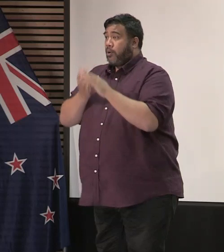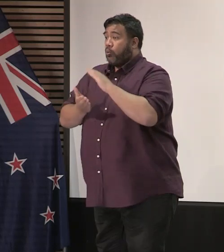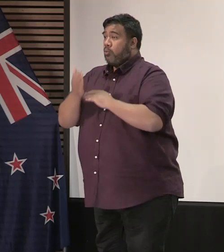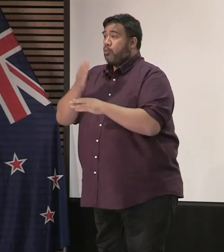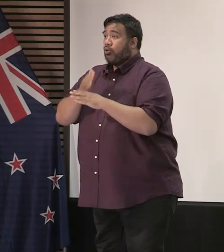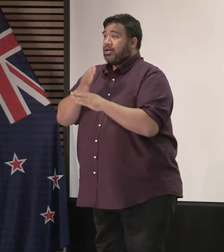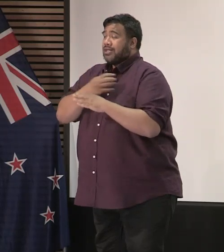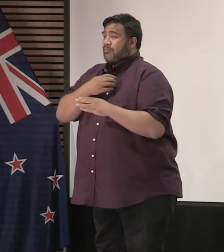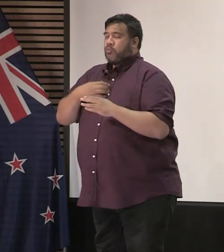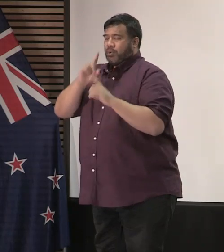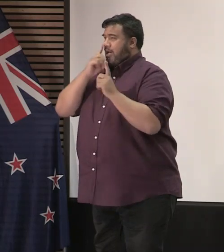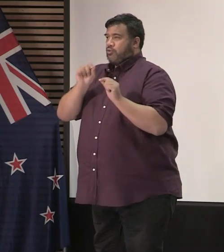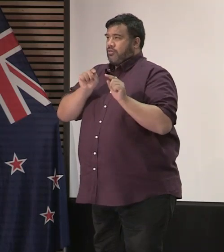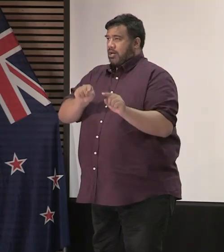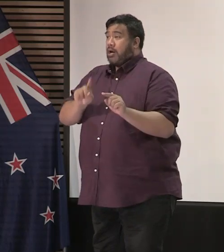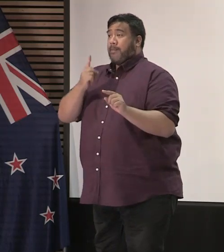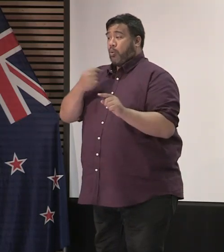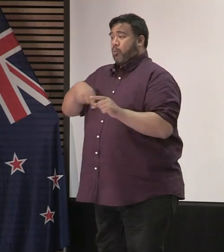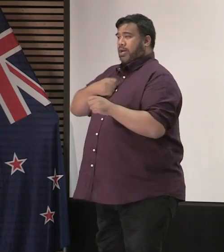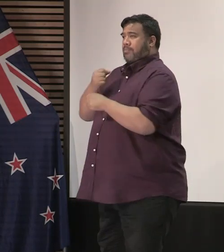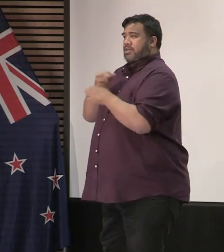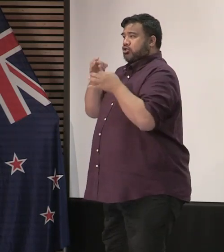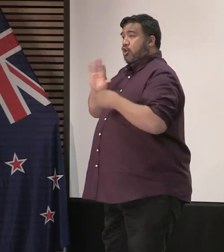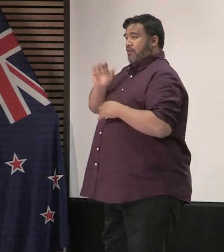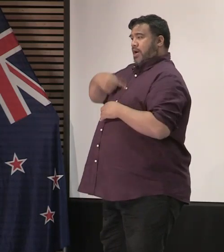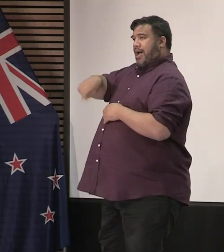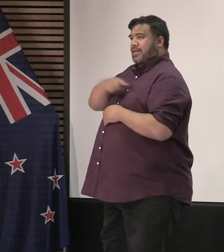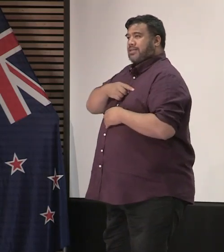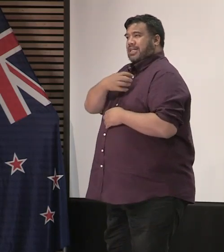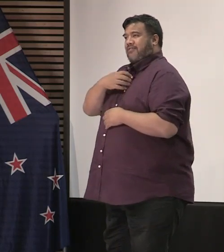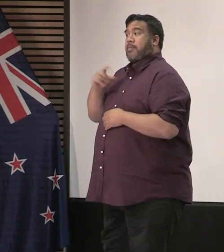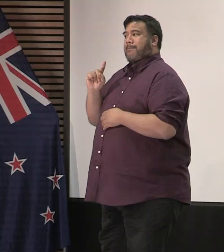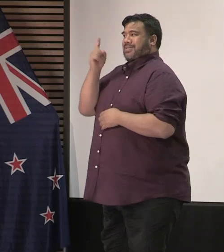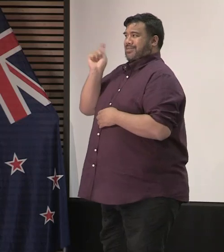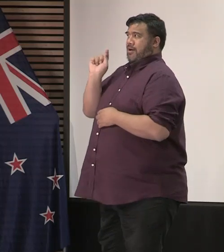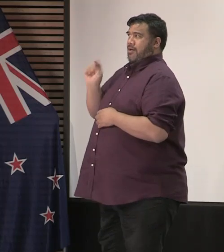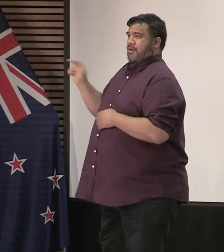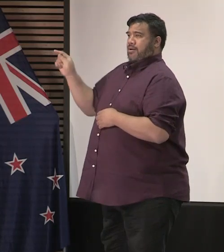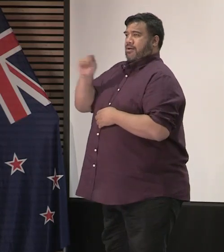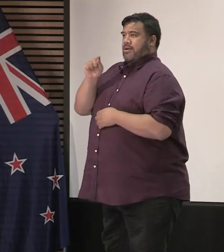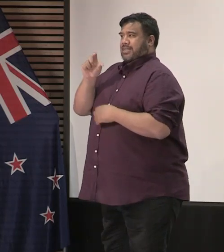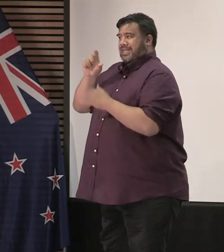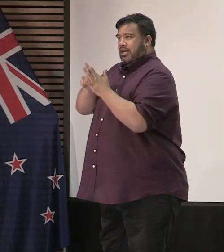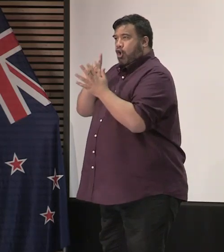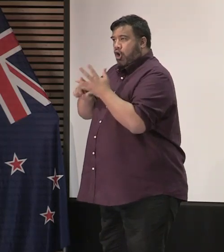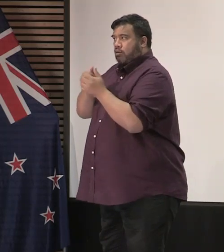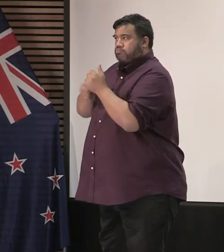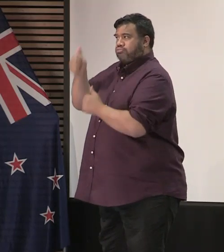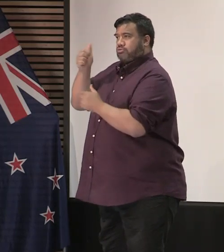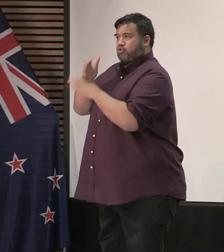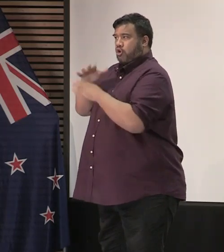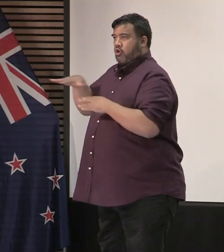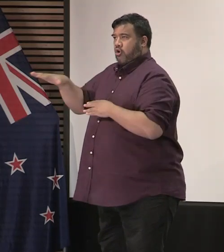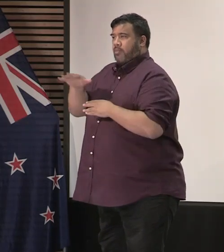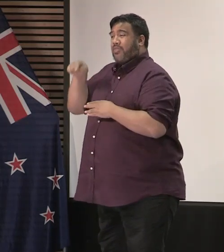to do. We've made a decision about ourselves. I absolutely accept that this is not going to change the government books, but for